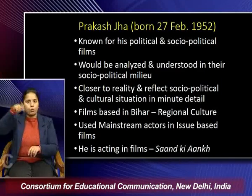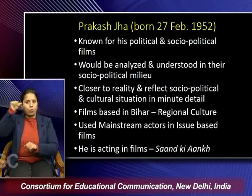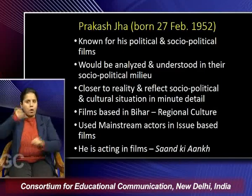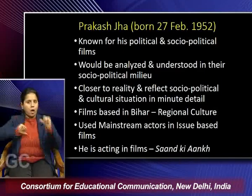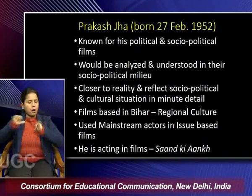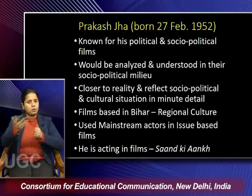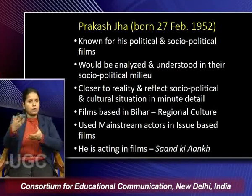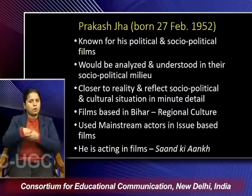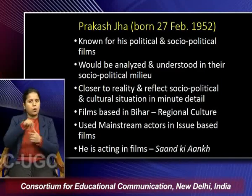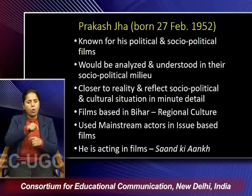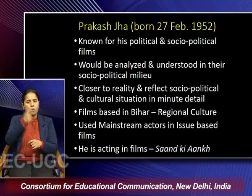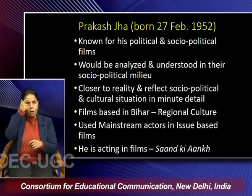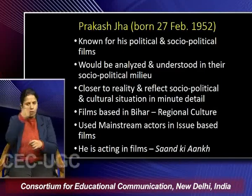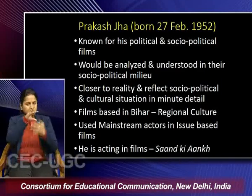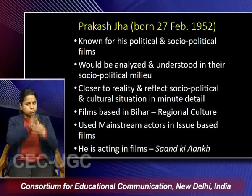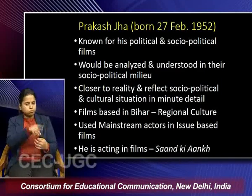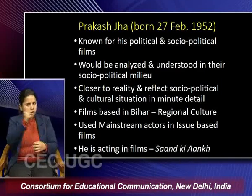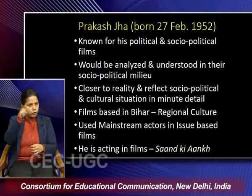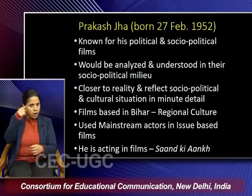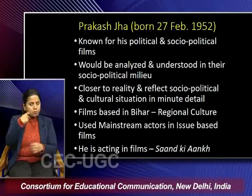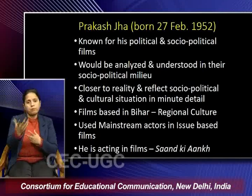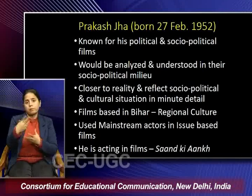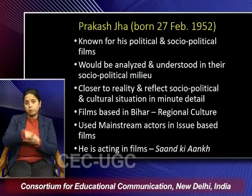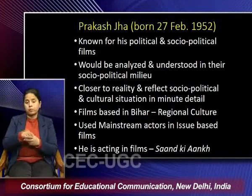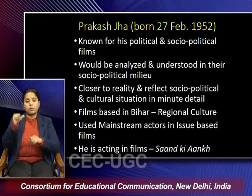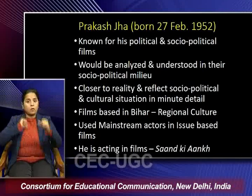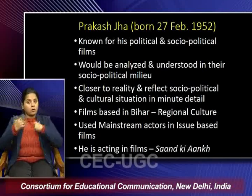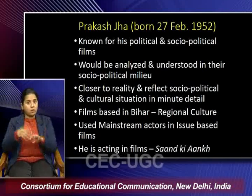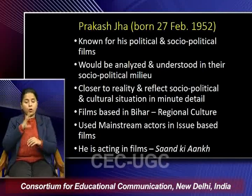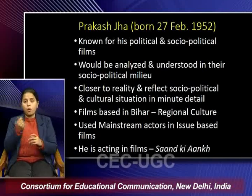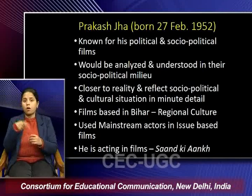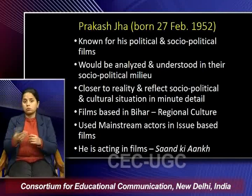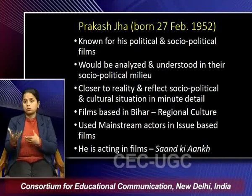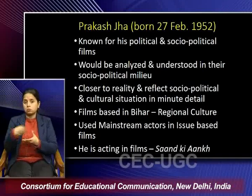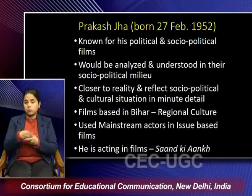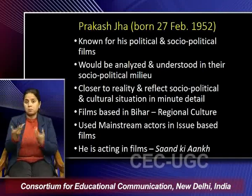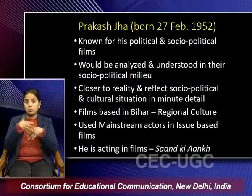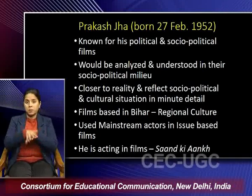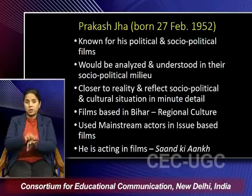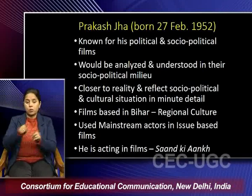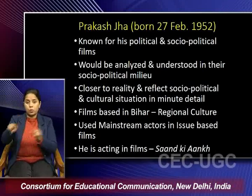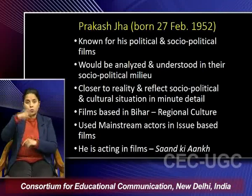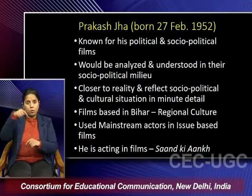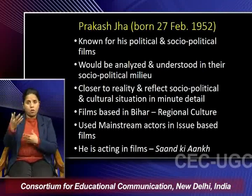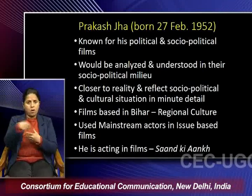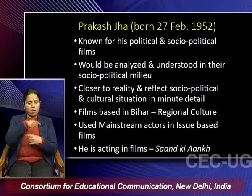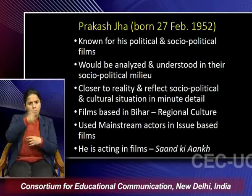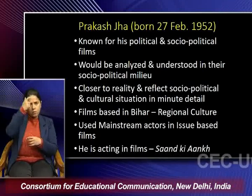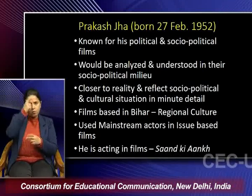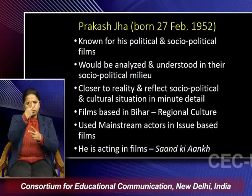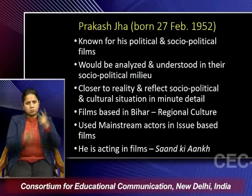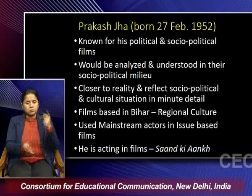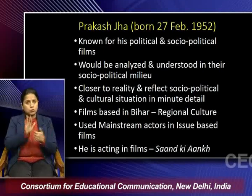issue-based films, and we find that the coming of the mainstream actors in all these issue-based films have